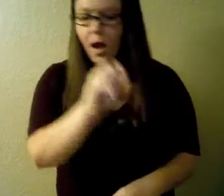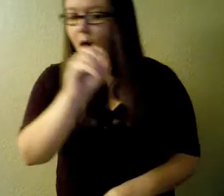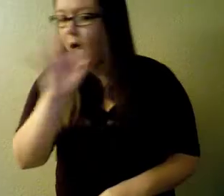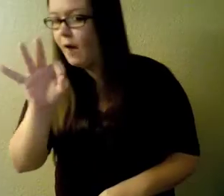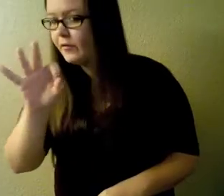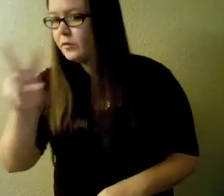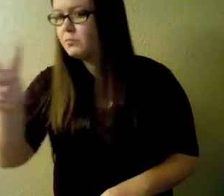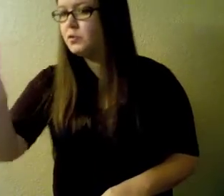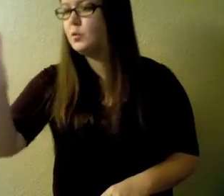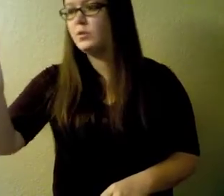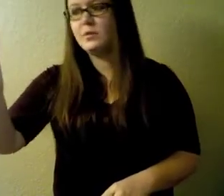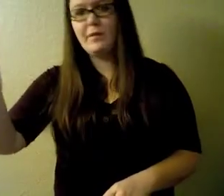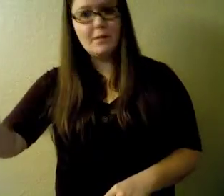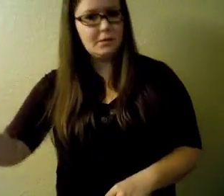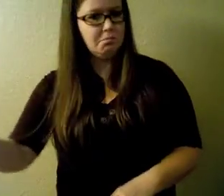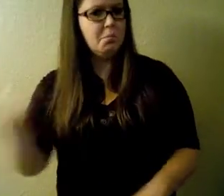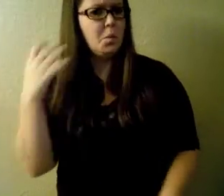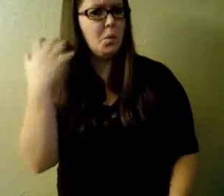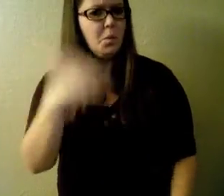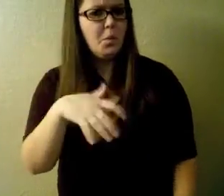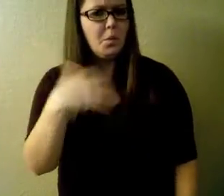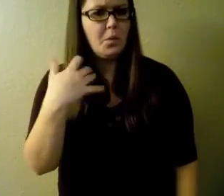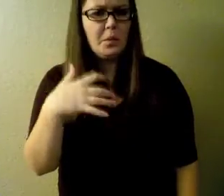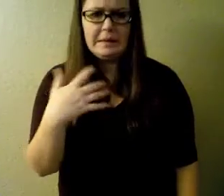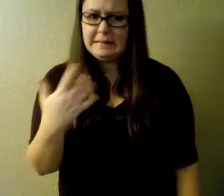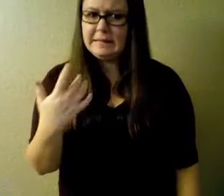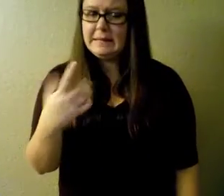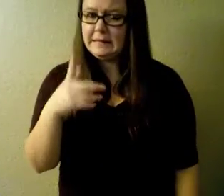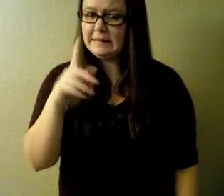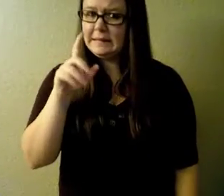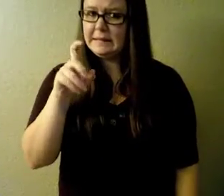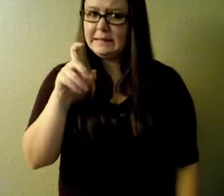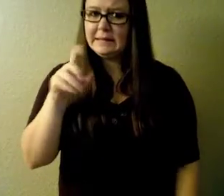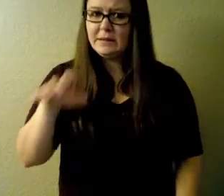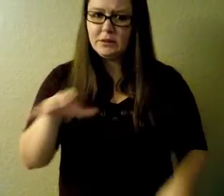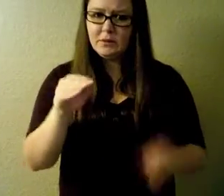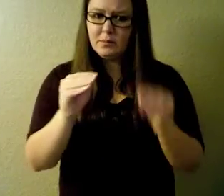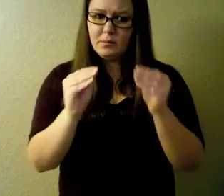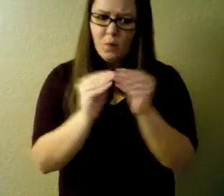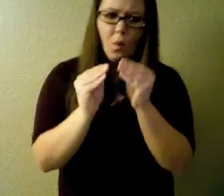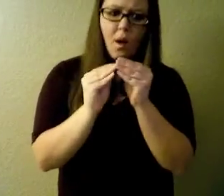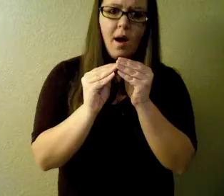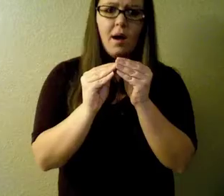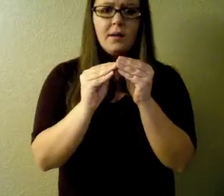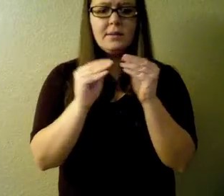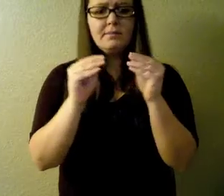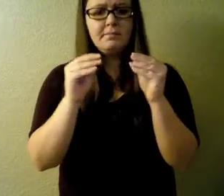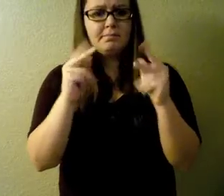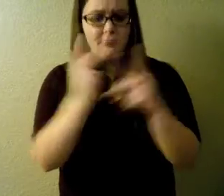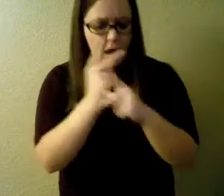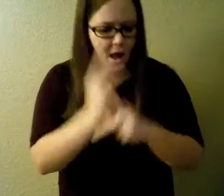276? Wow. Now we're going to have to be able to do a little bit more difficult multiplication, but again, the process is the